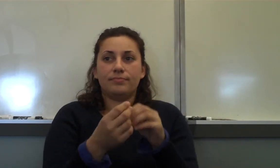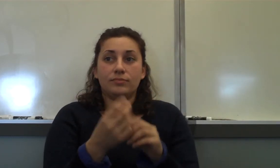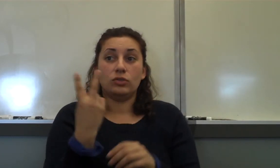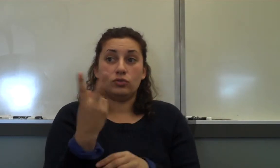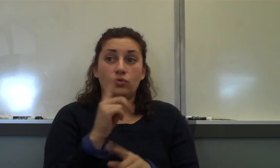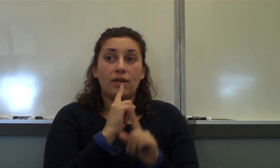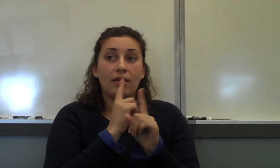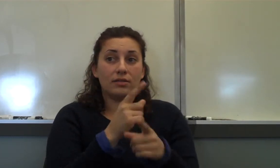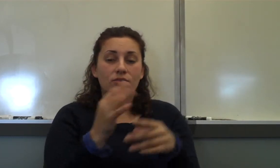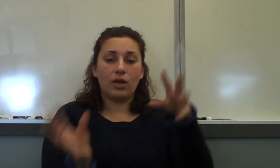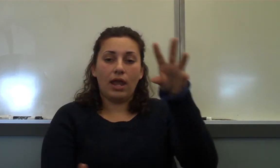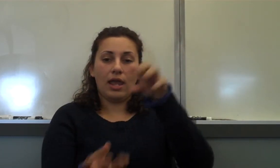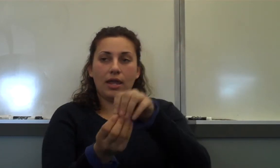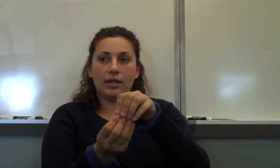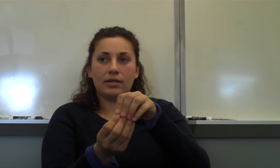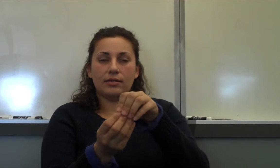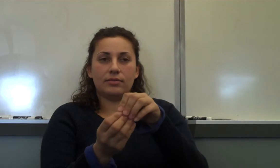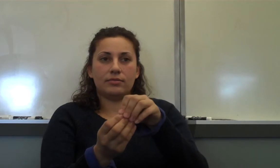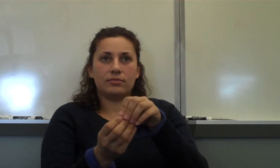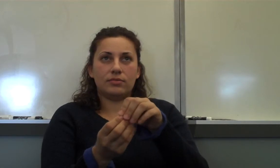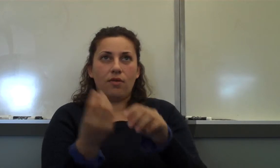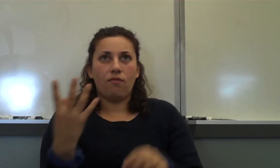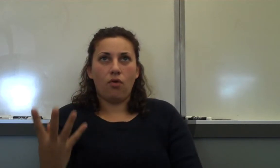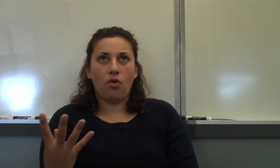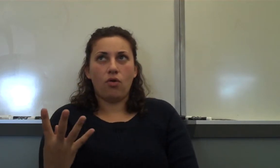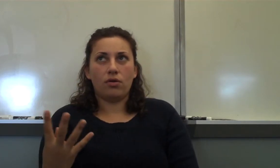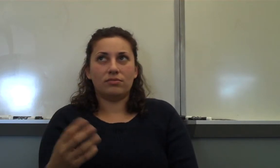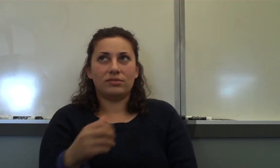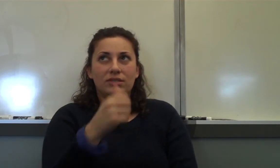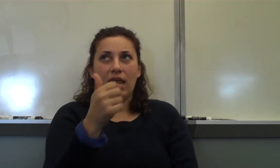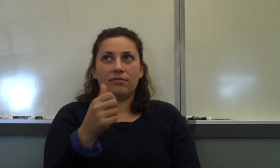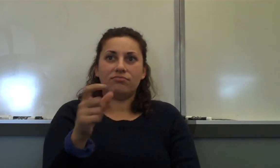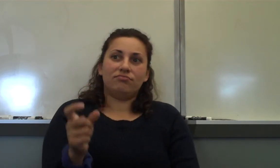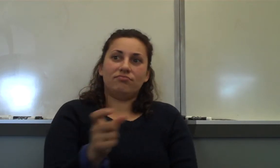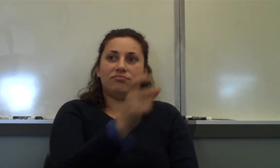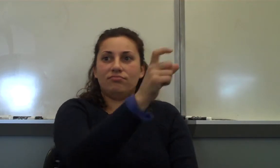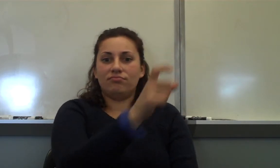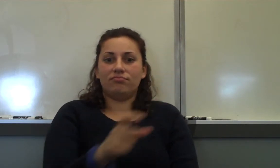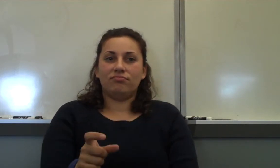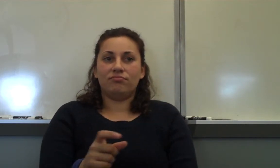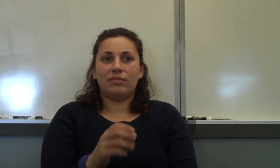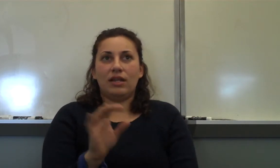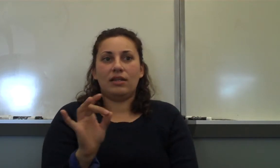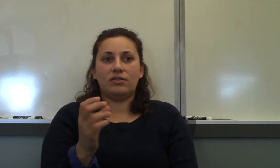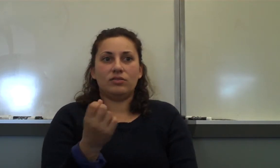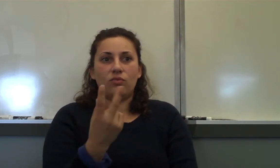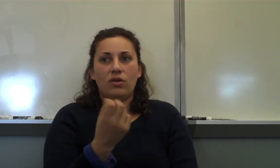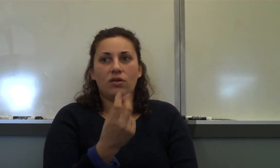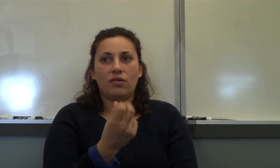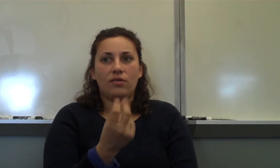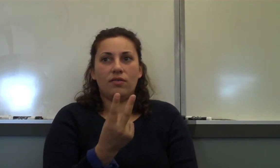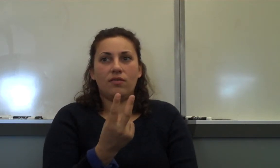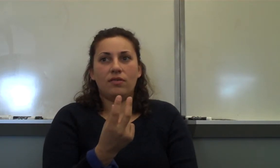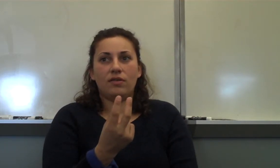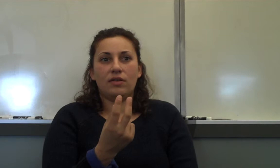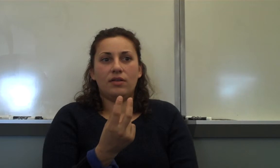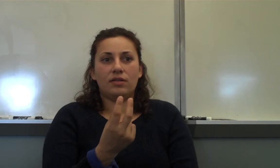and that becomes 4 here, 10 there, carrying 8 and 3 is 11, 12, carrying 6 and 2